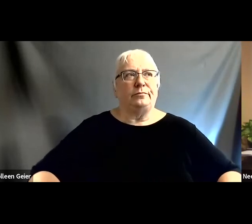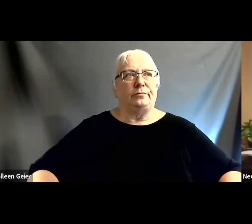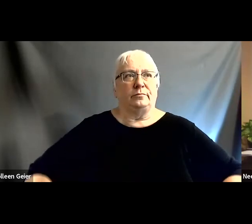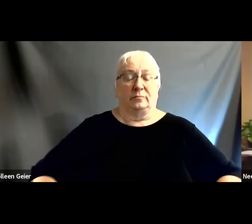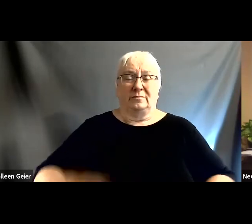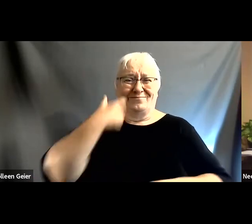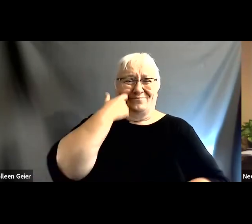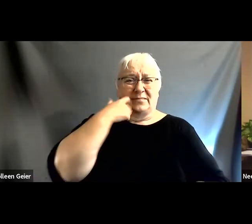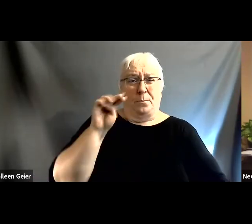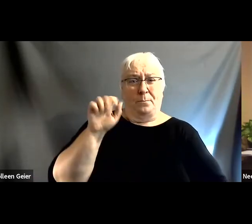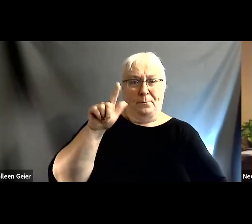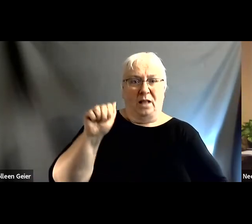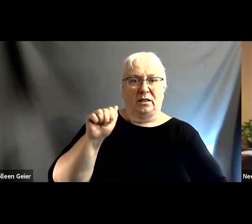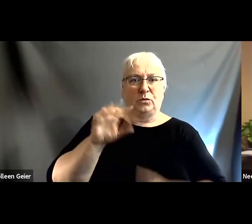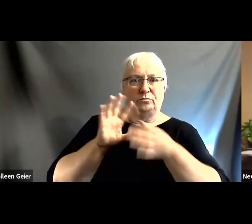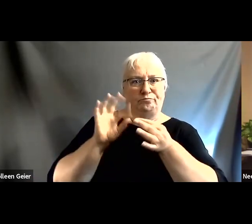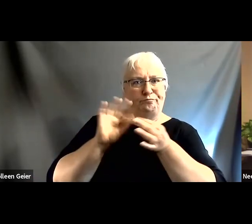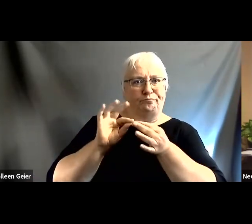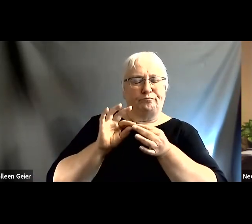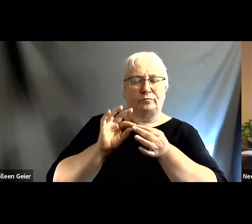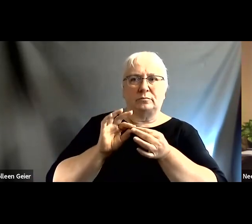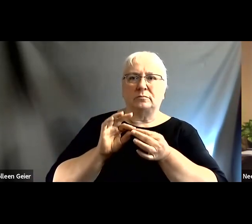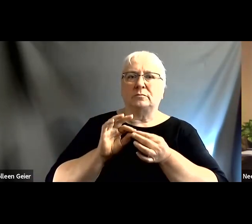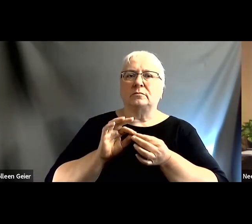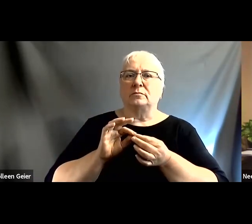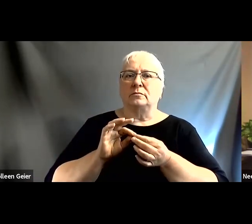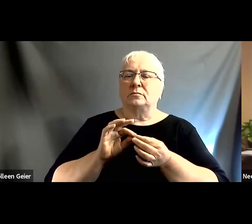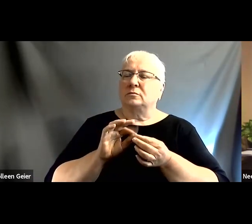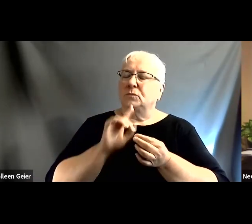just mentioned, it's a very poignant